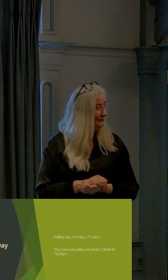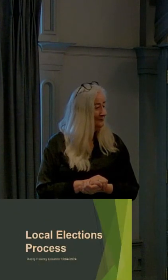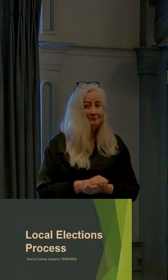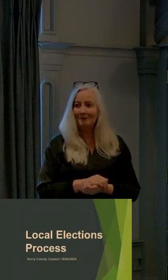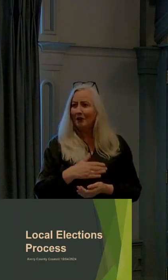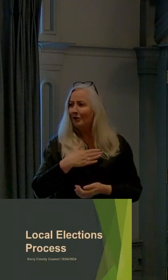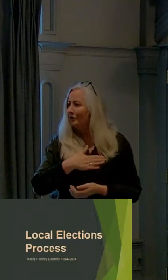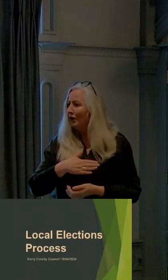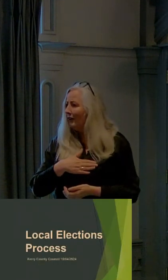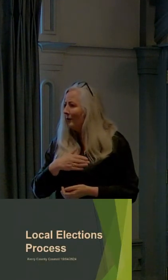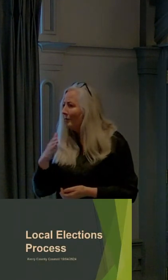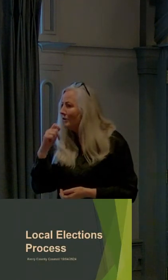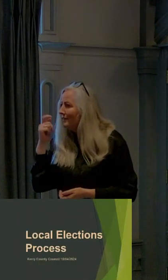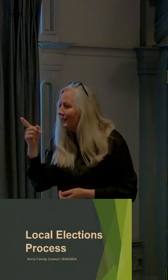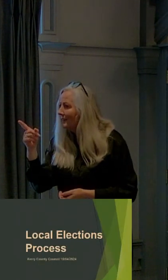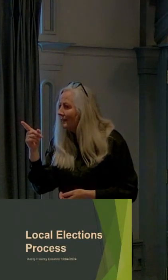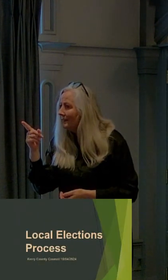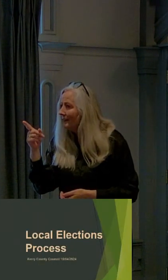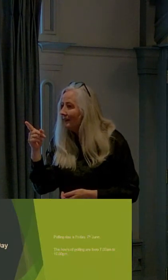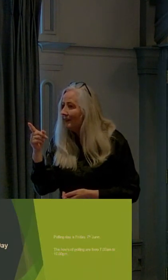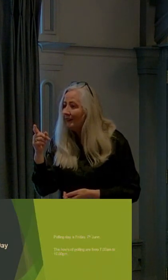Sorry, no. What'd you say?